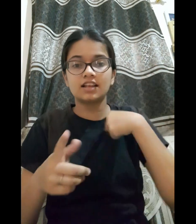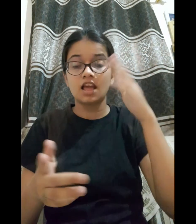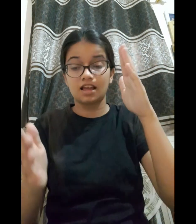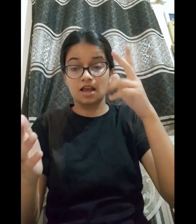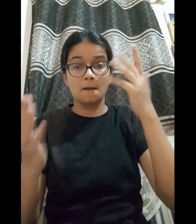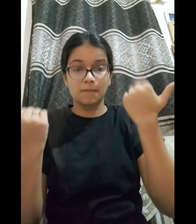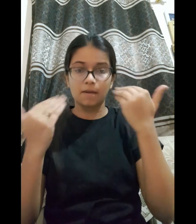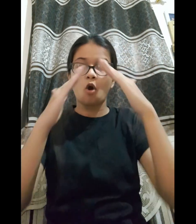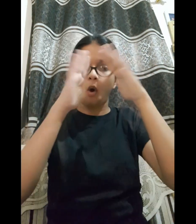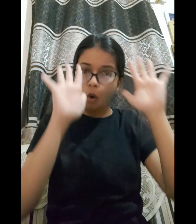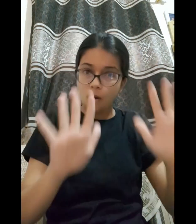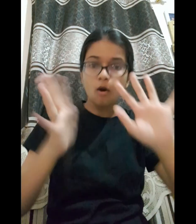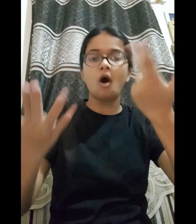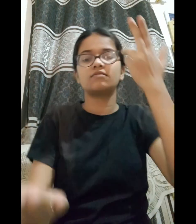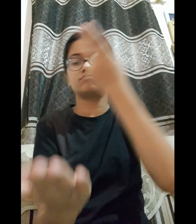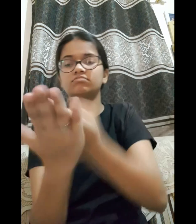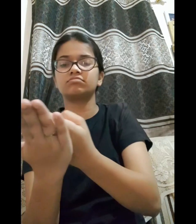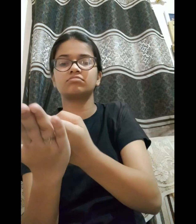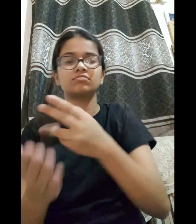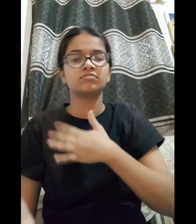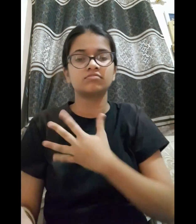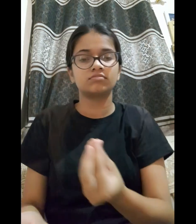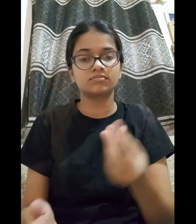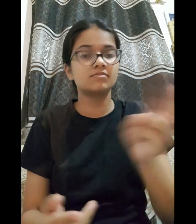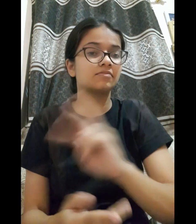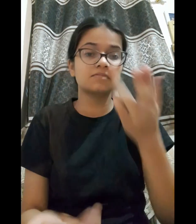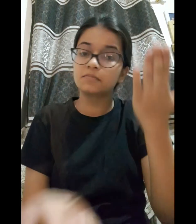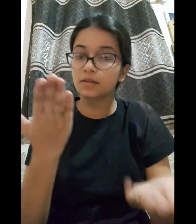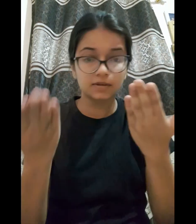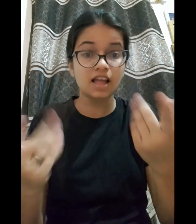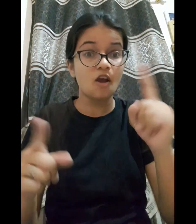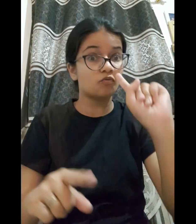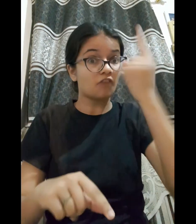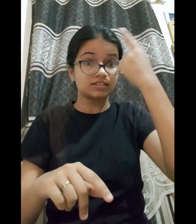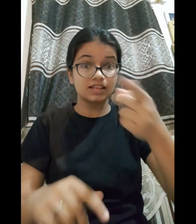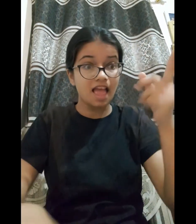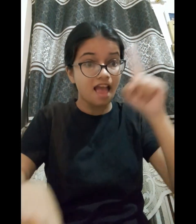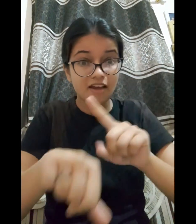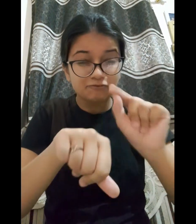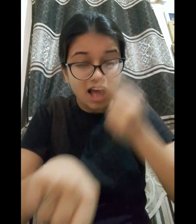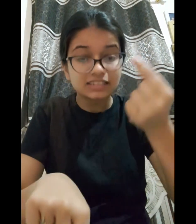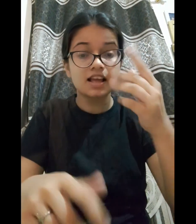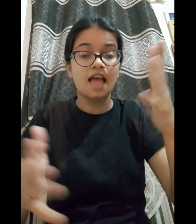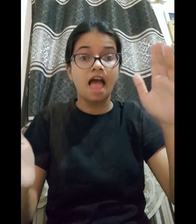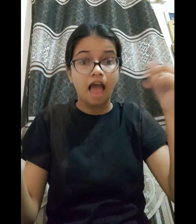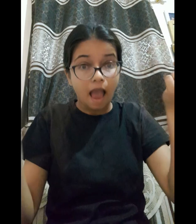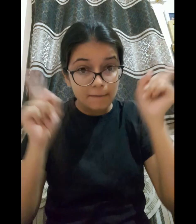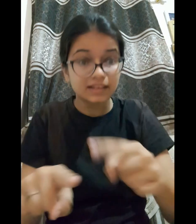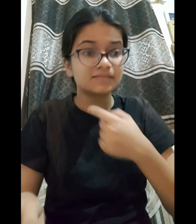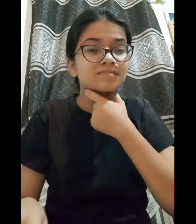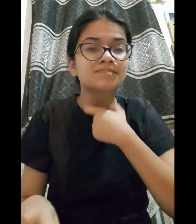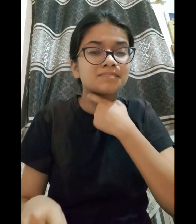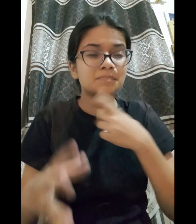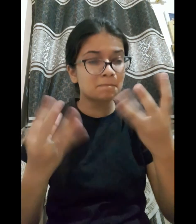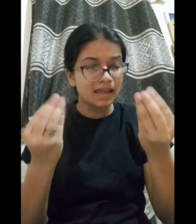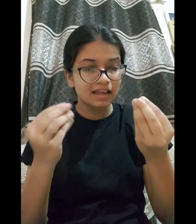So it's important for you to get the precise dates. Once that has happened, the sore throat may persist,